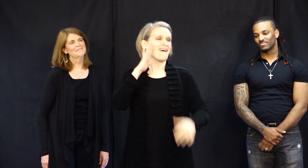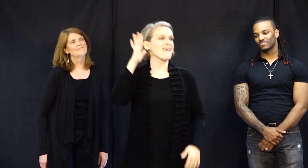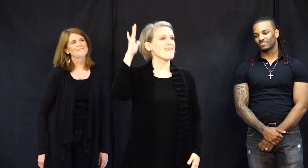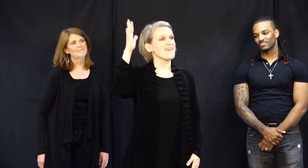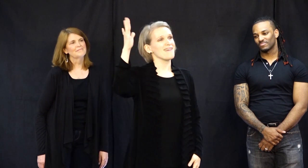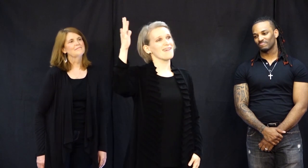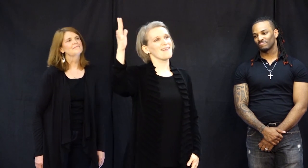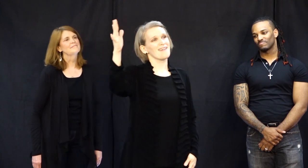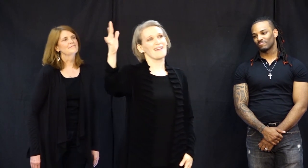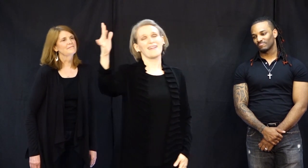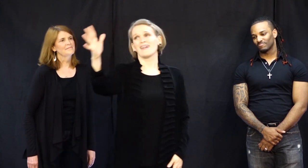provide.